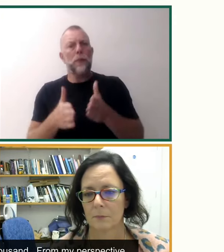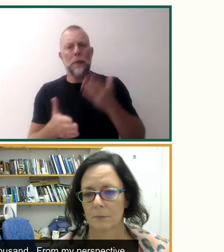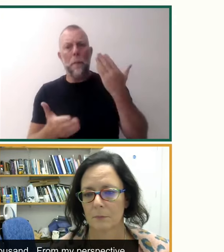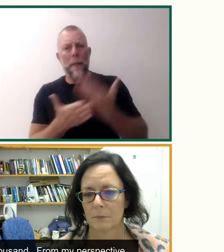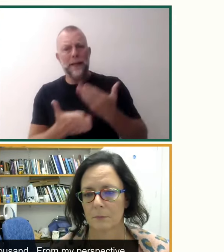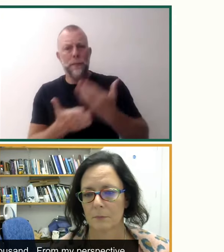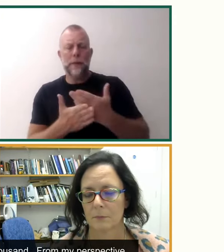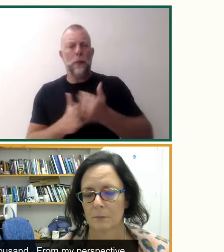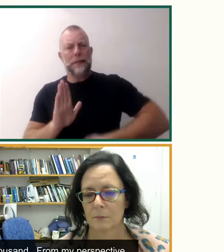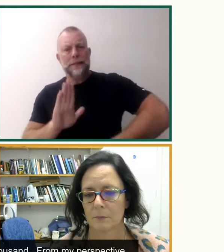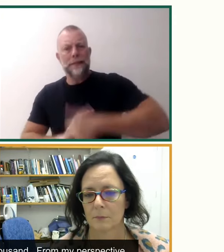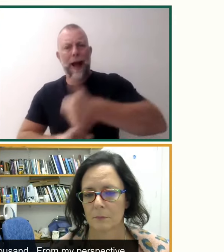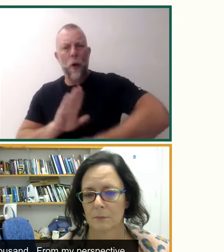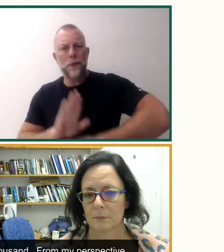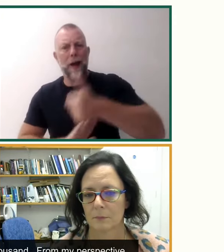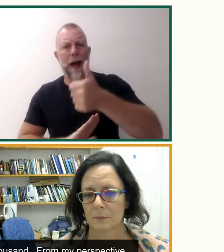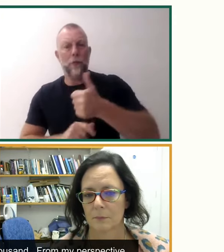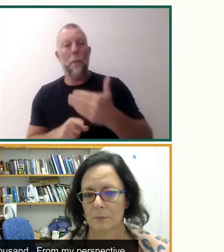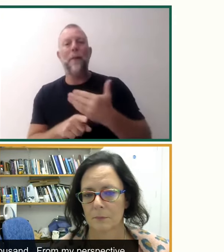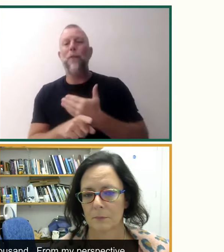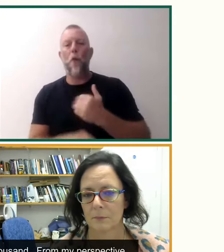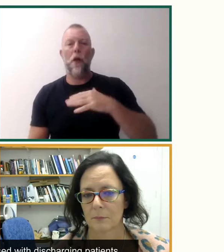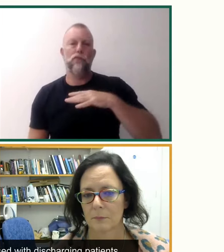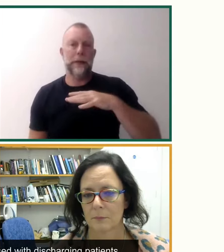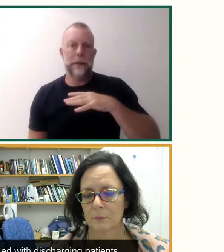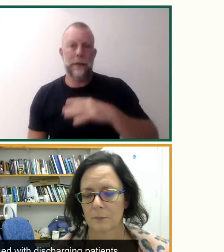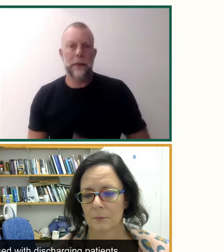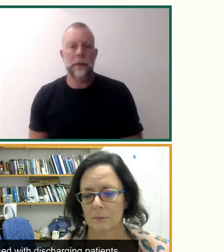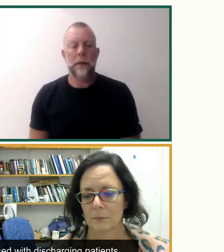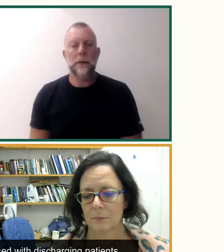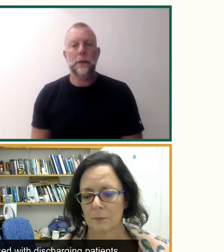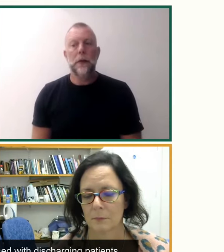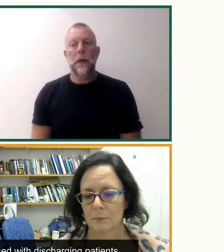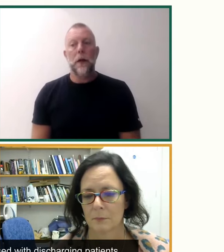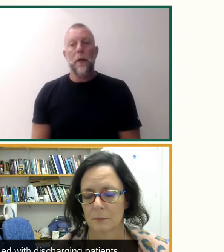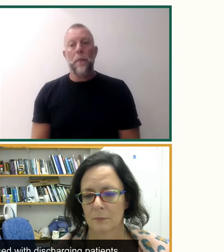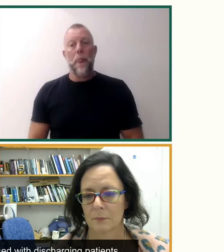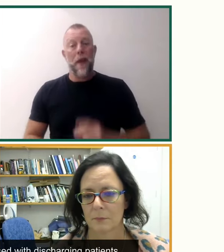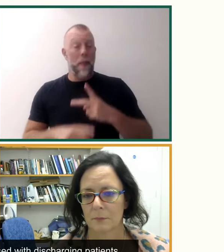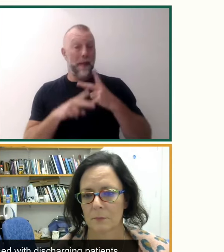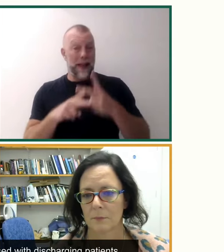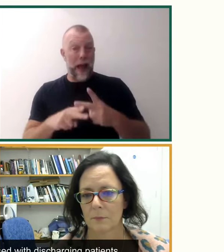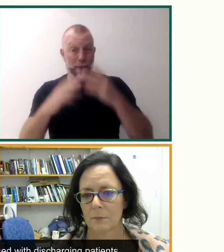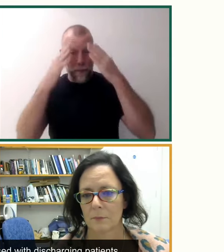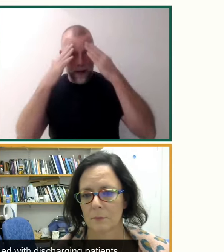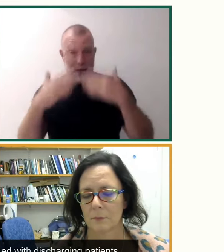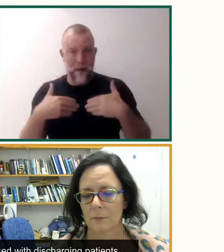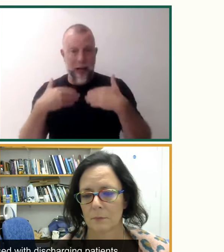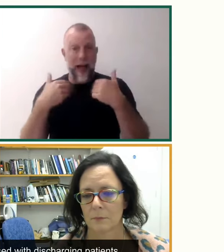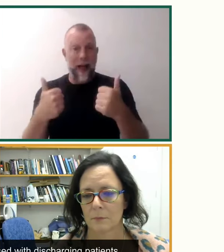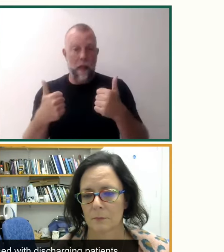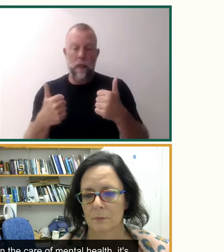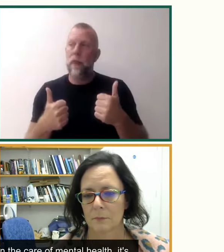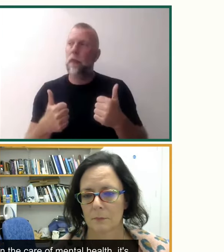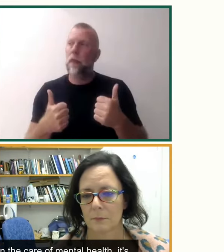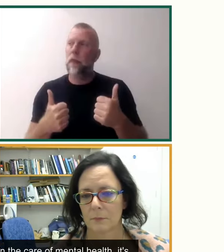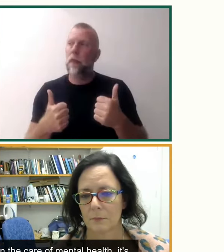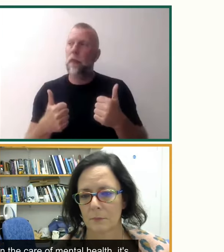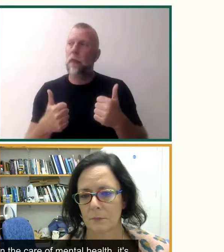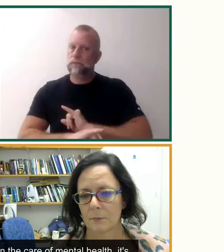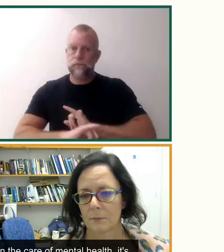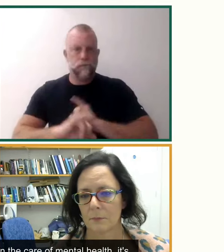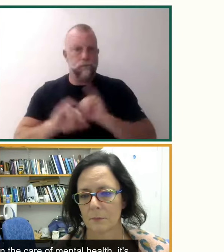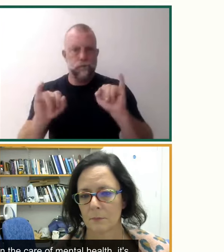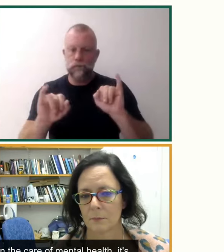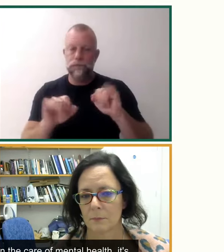discharging patients, often before they're ready. And in the care of mental health, it's just we're in a truly heinous